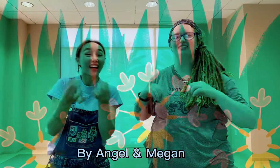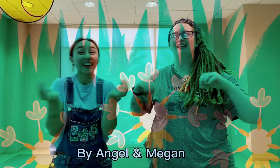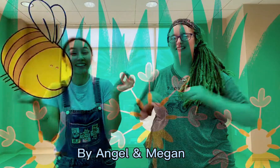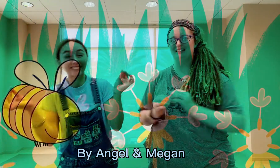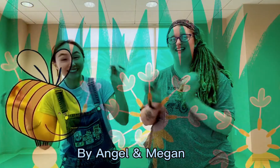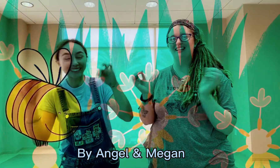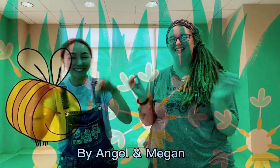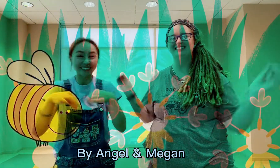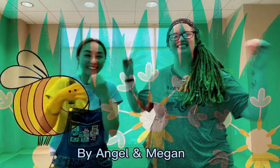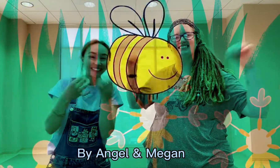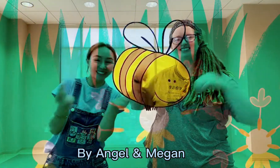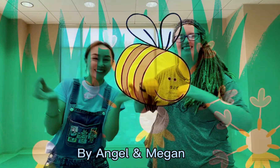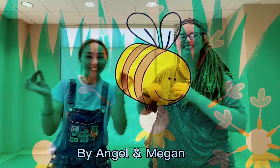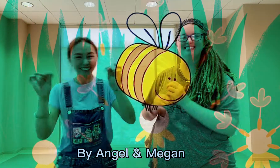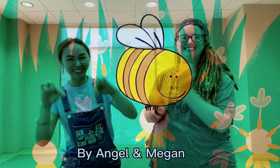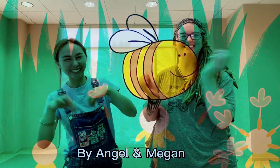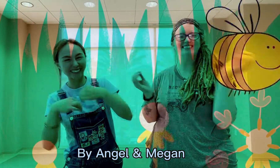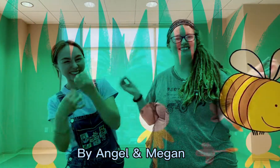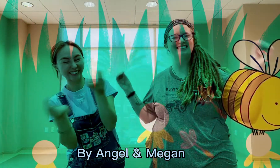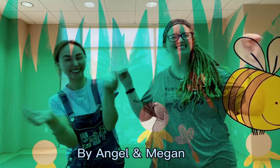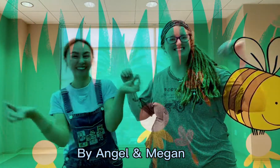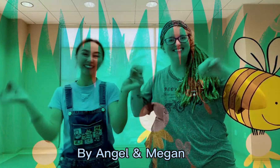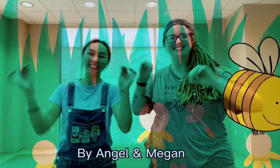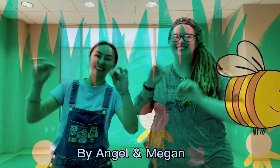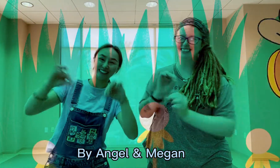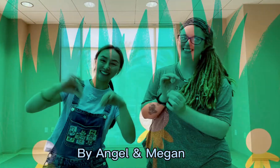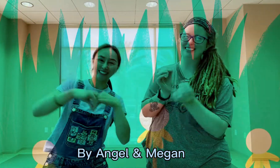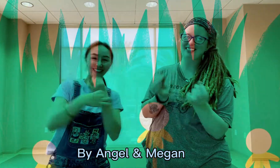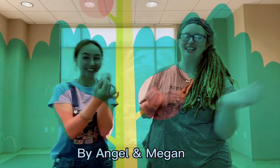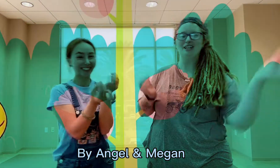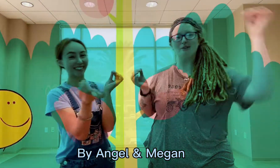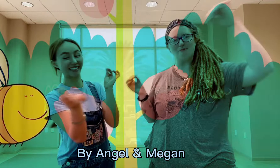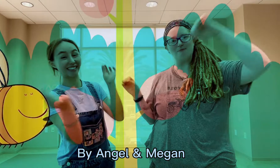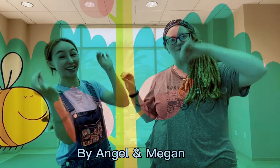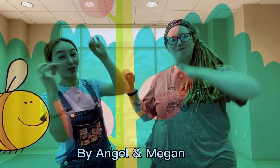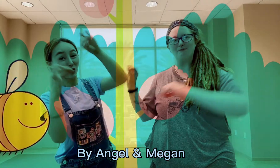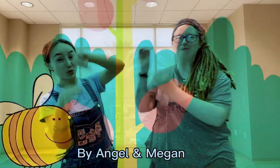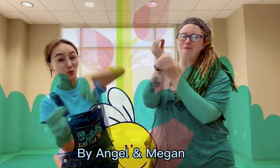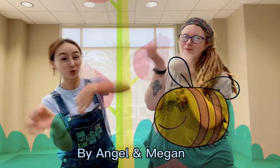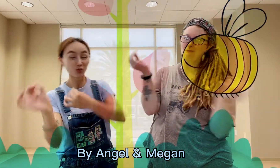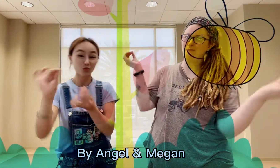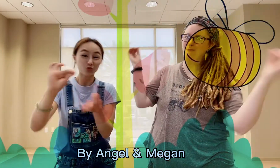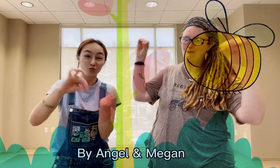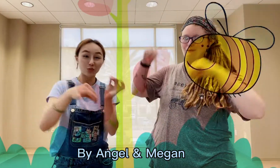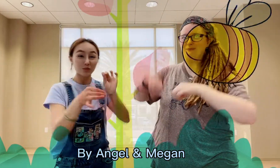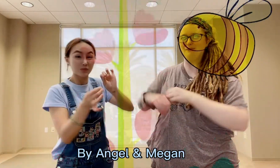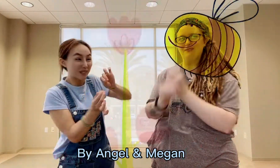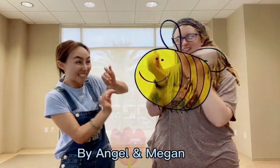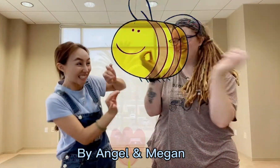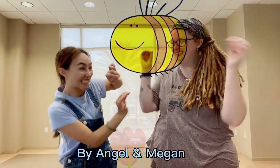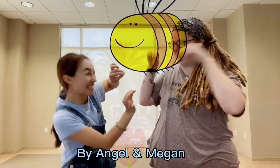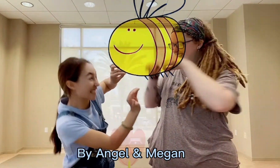flying, right? Bumblebee, bumblebee, bumblebee, bumblebee. Bumblebee,